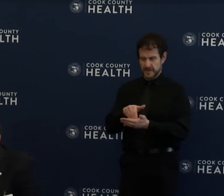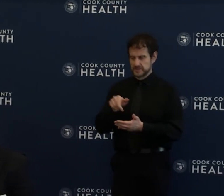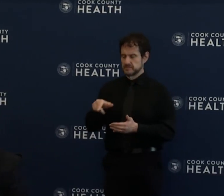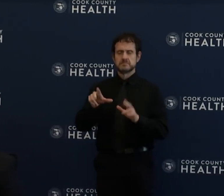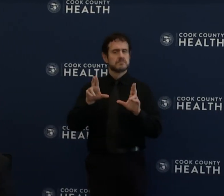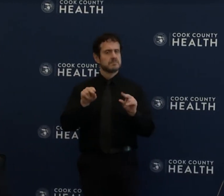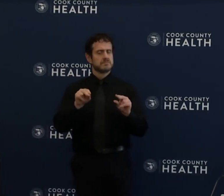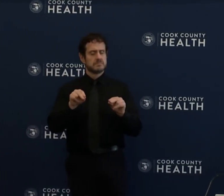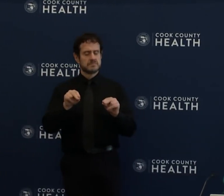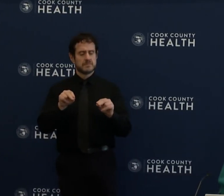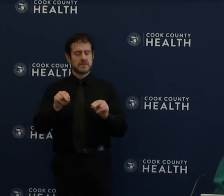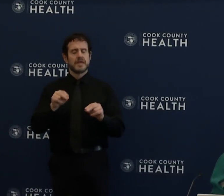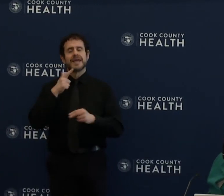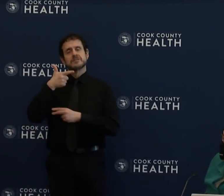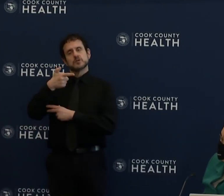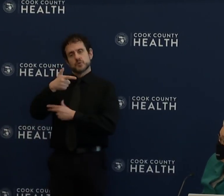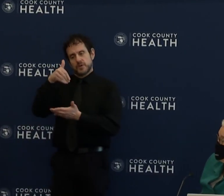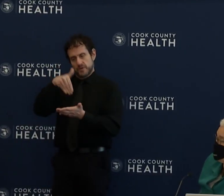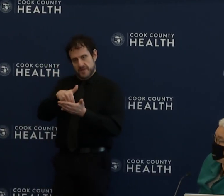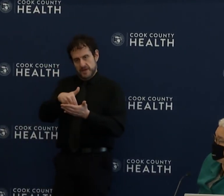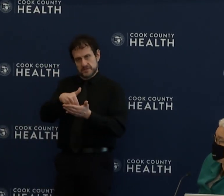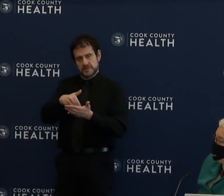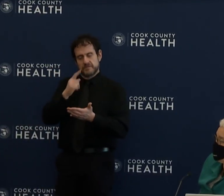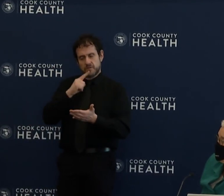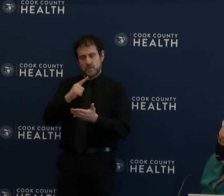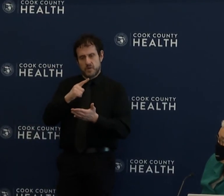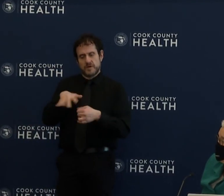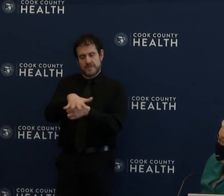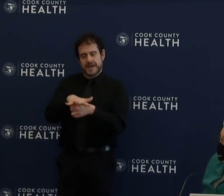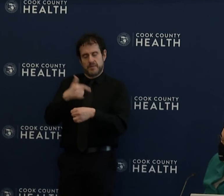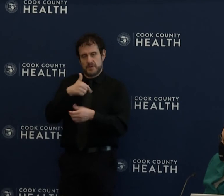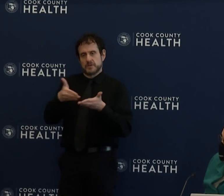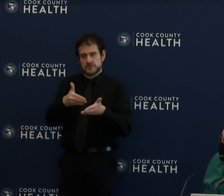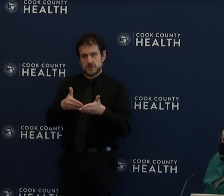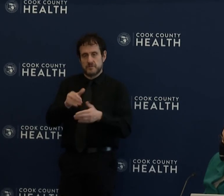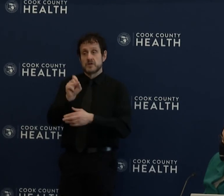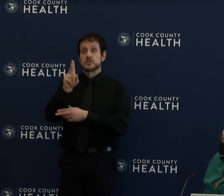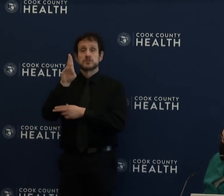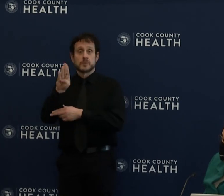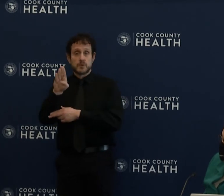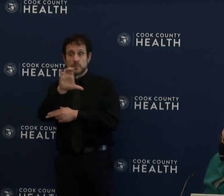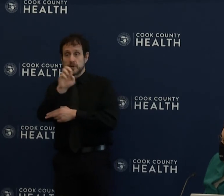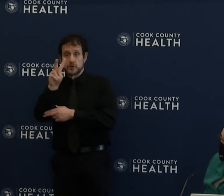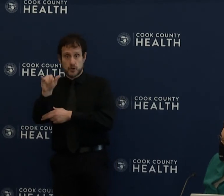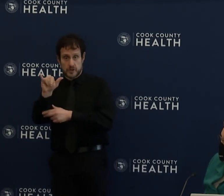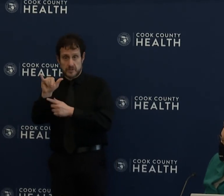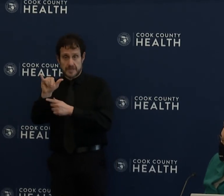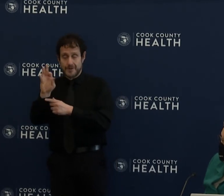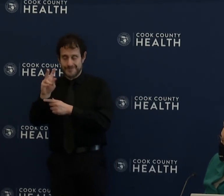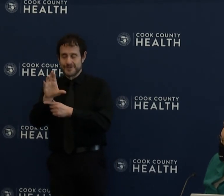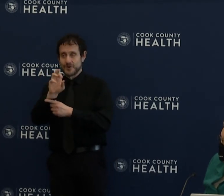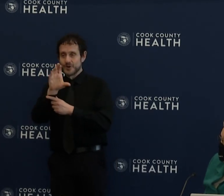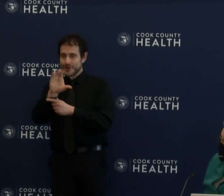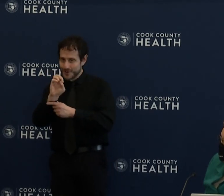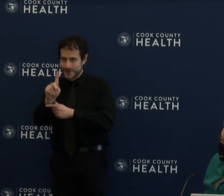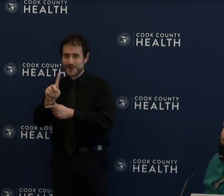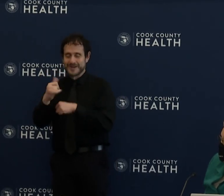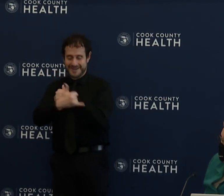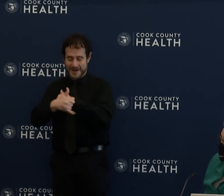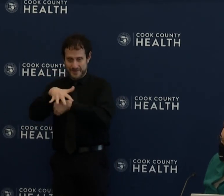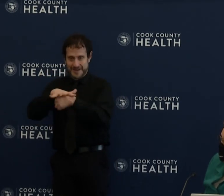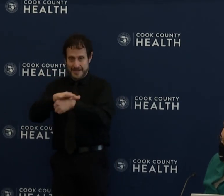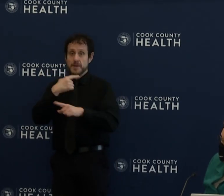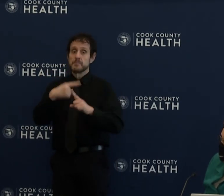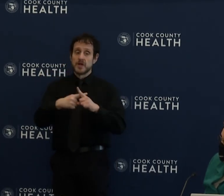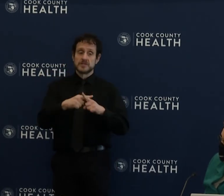No, it's 21,000 for the what jurisdictions that we serve. That's Suburban, Cook County, and also for Stroger and Provident